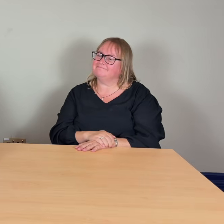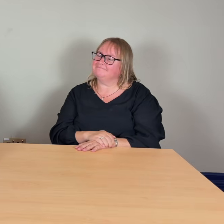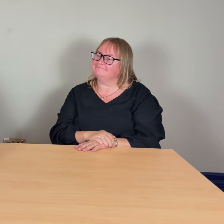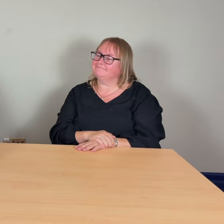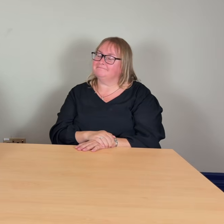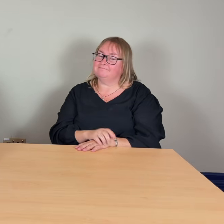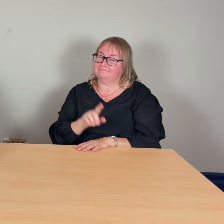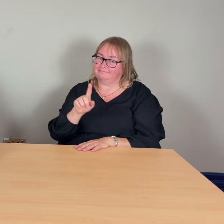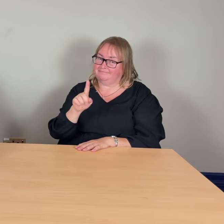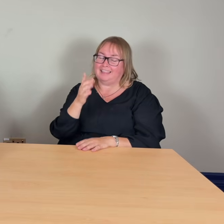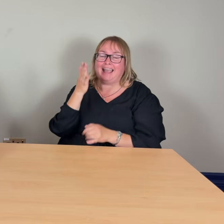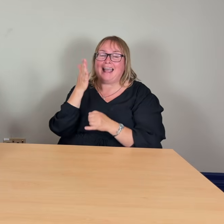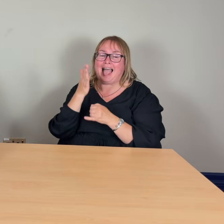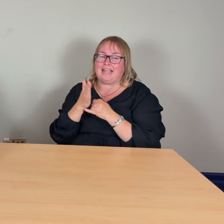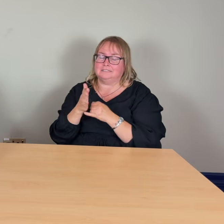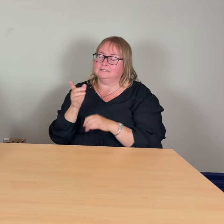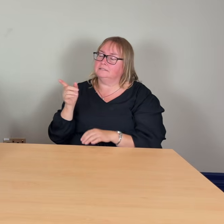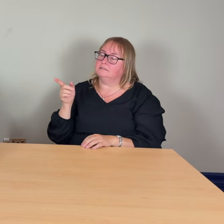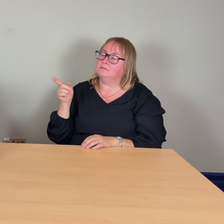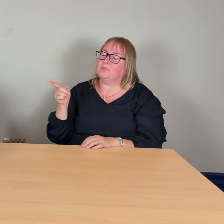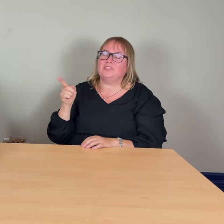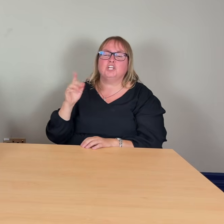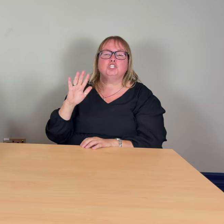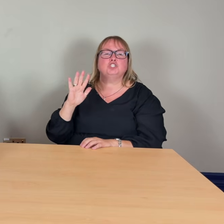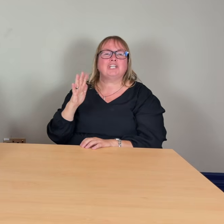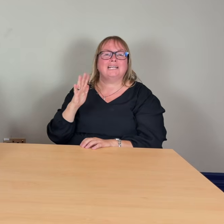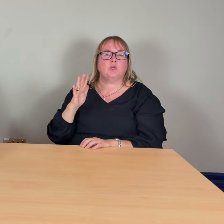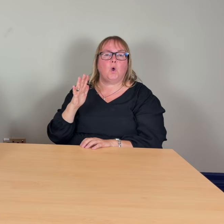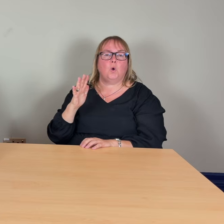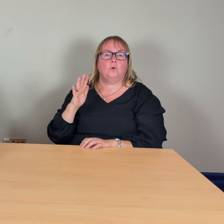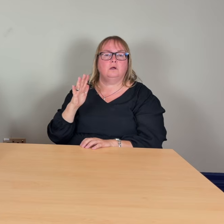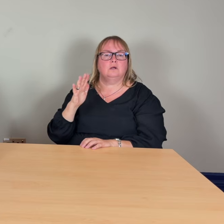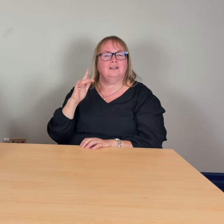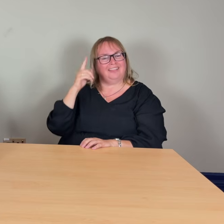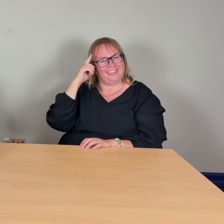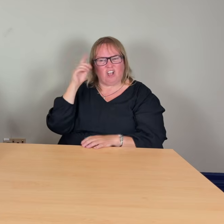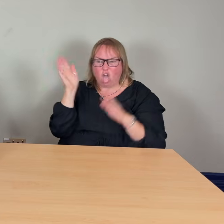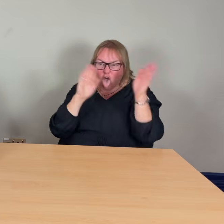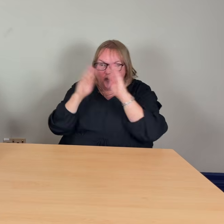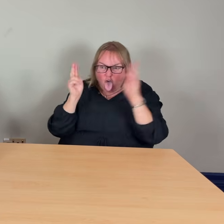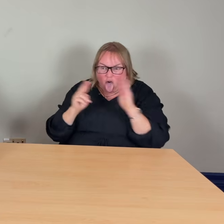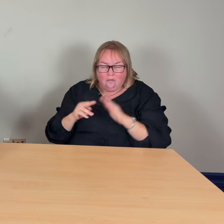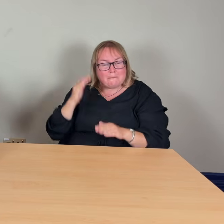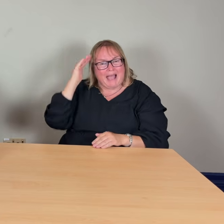The one last thing to mention with these shadows is less is more.